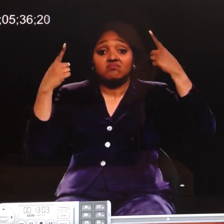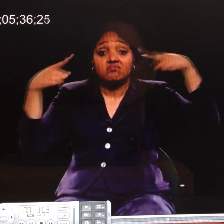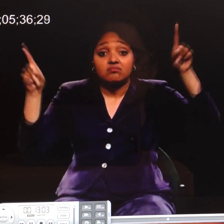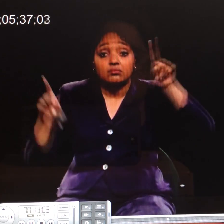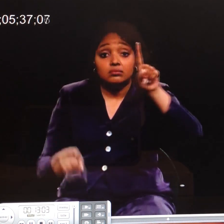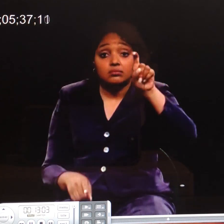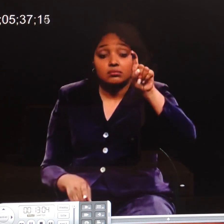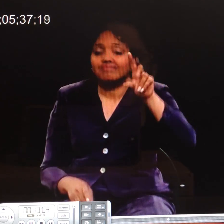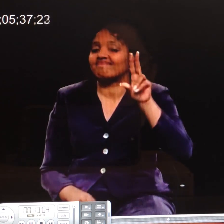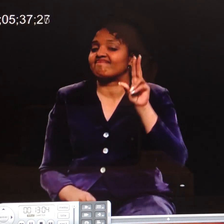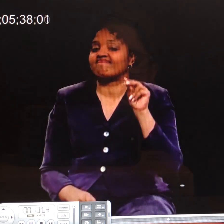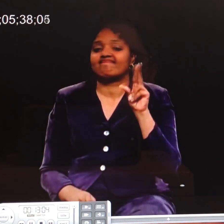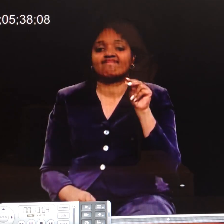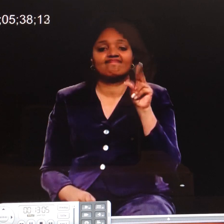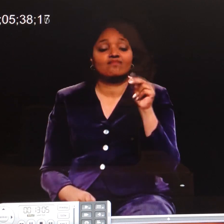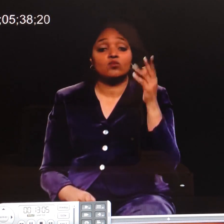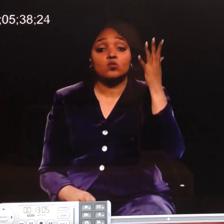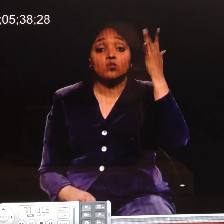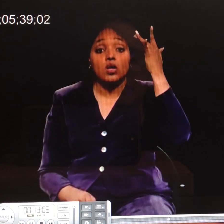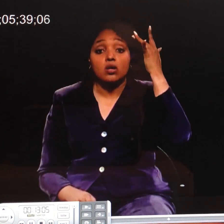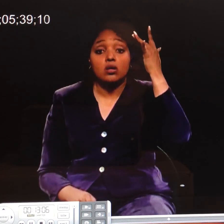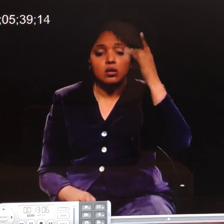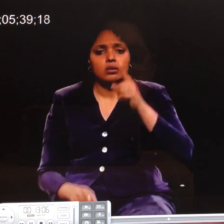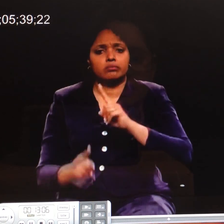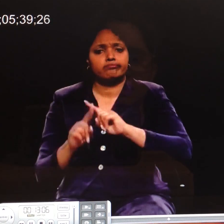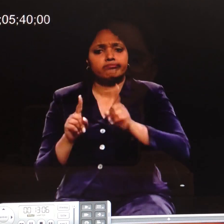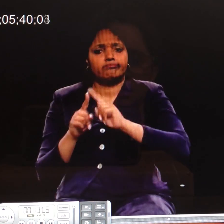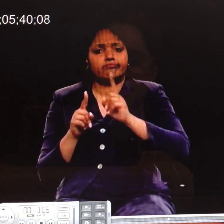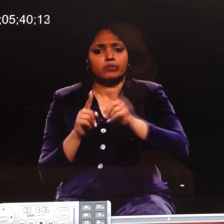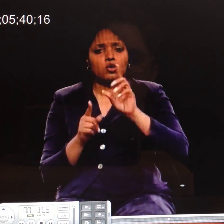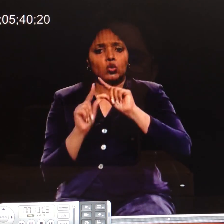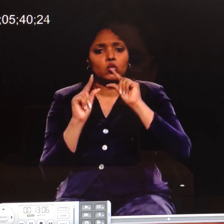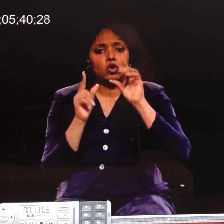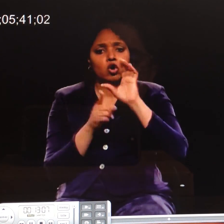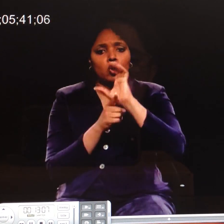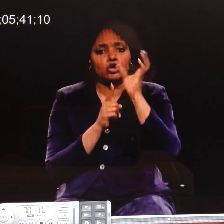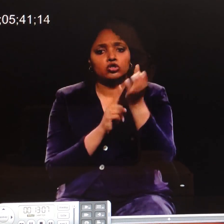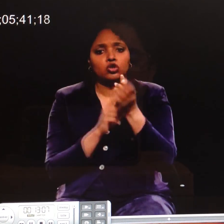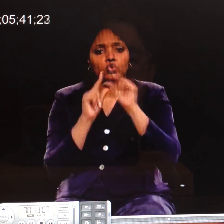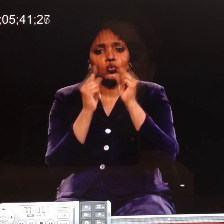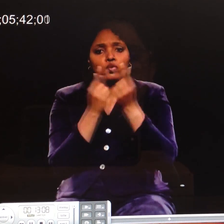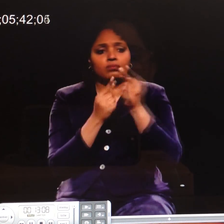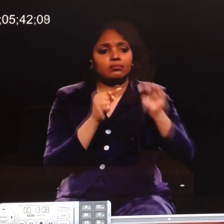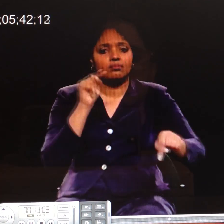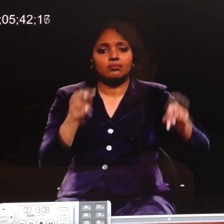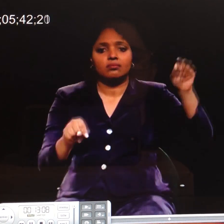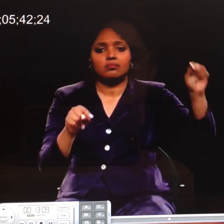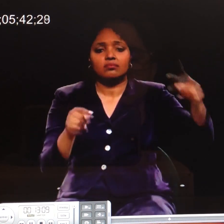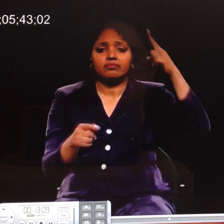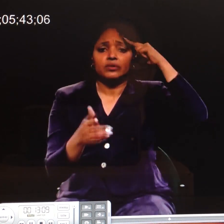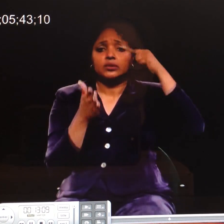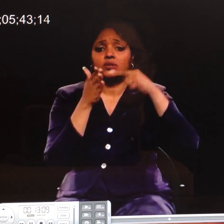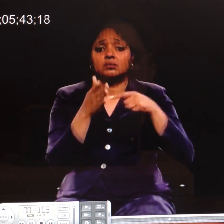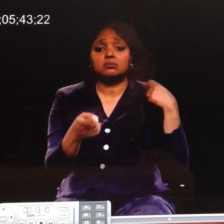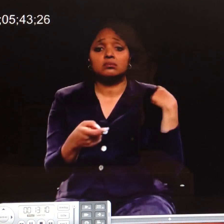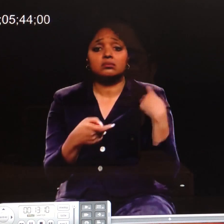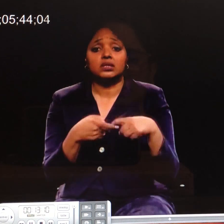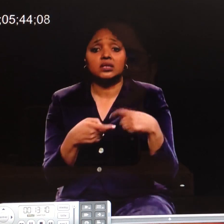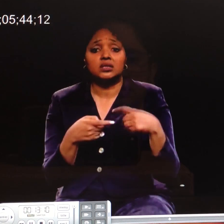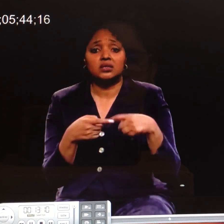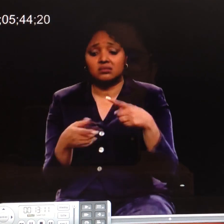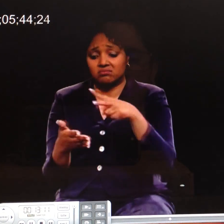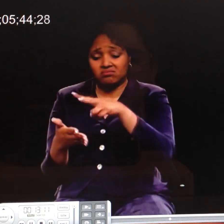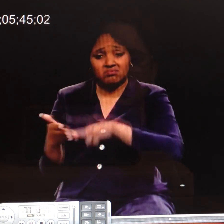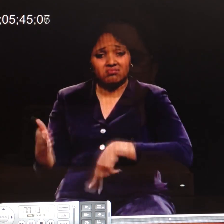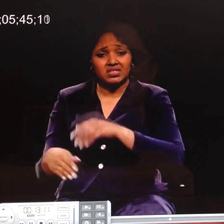order to prevent the spread. And it wasn't successful just because of the varying